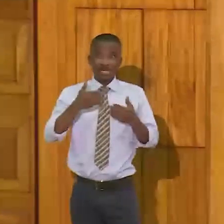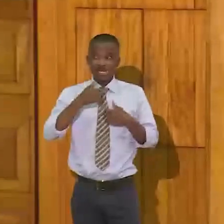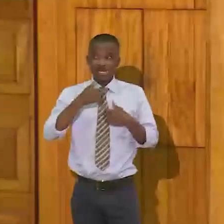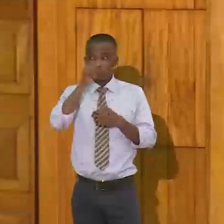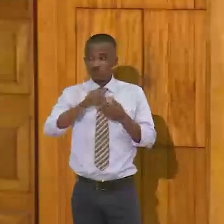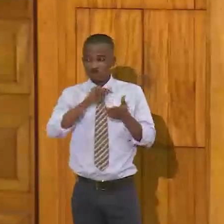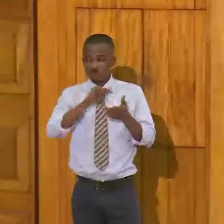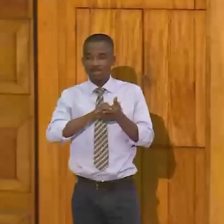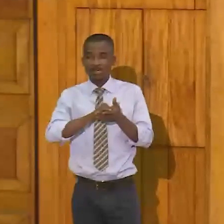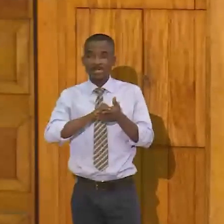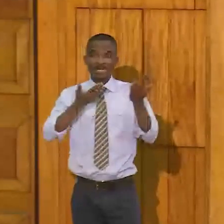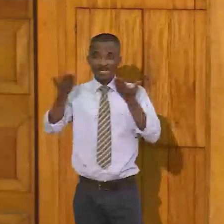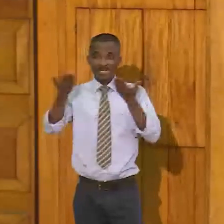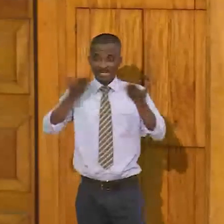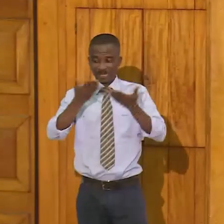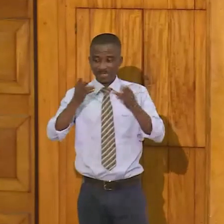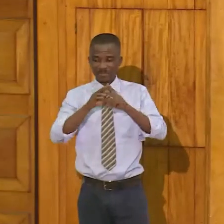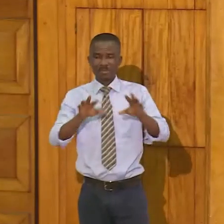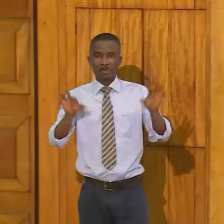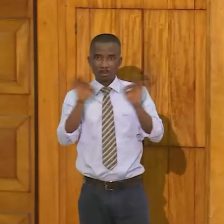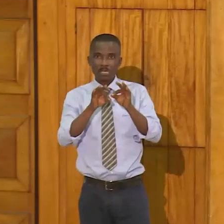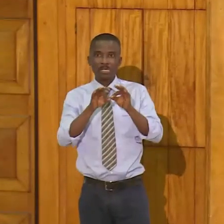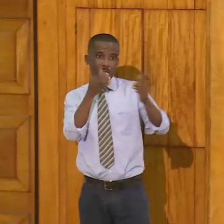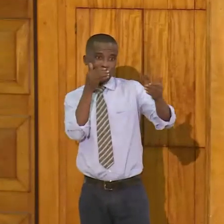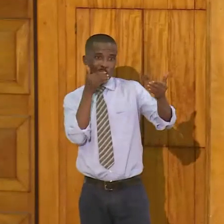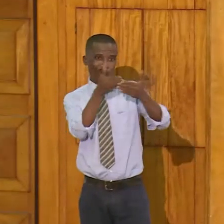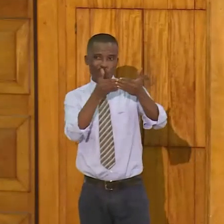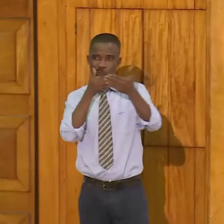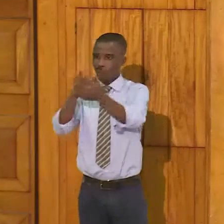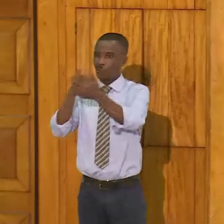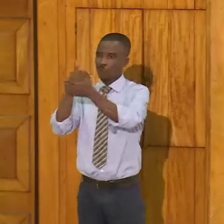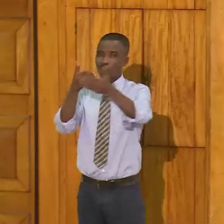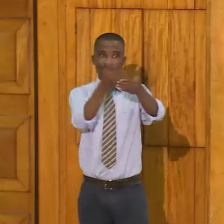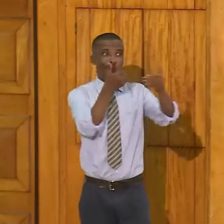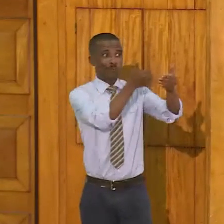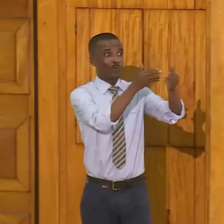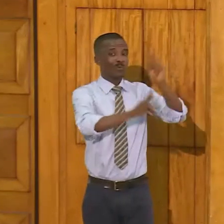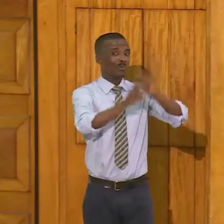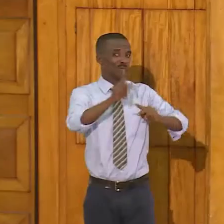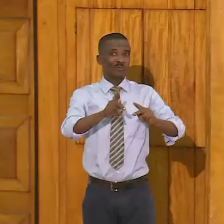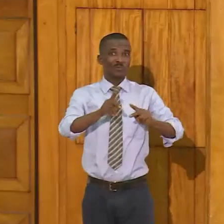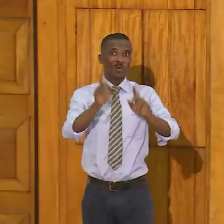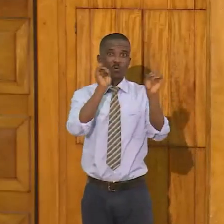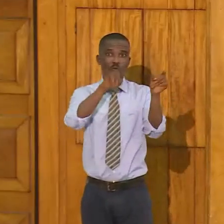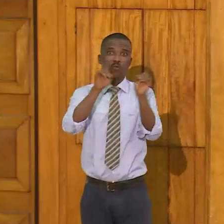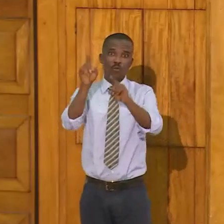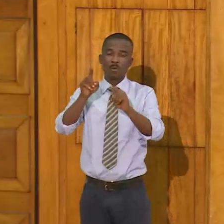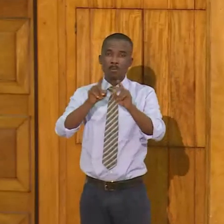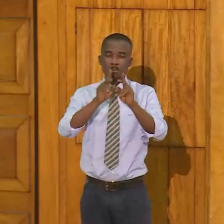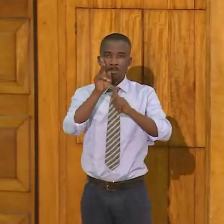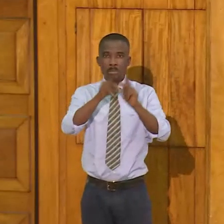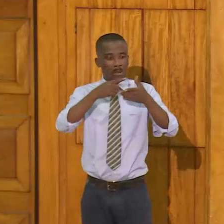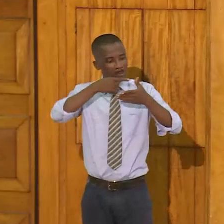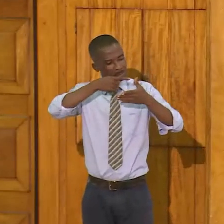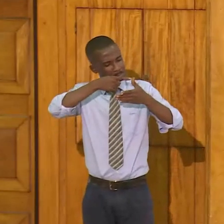ensure that the services are also closer to the people. However, in Nigeria, most of our viral load